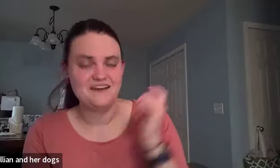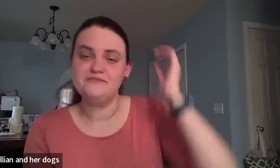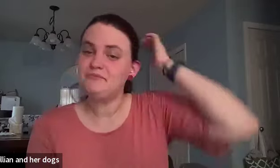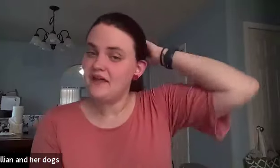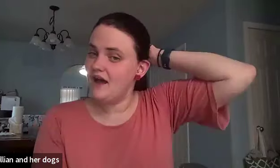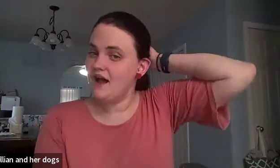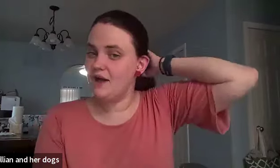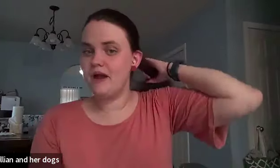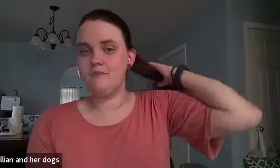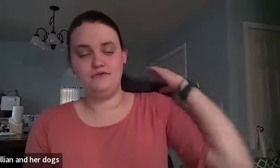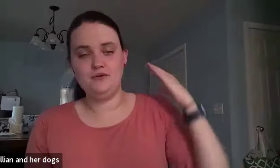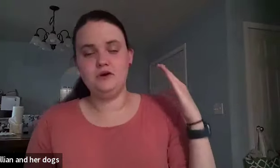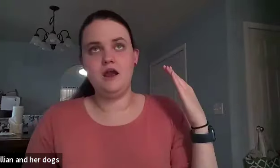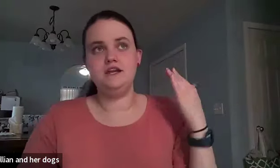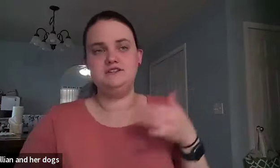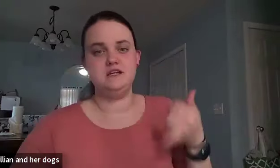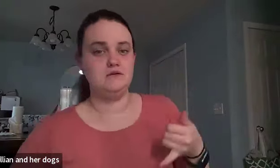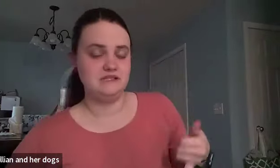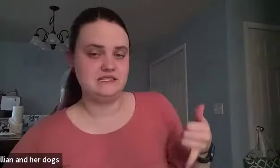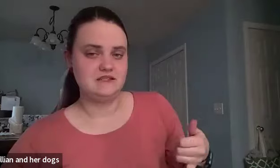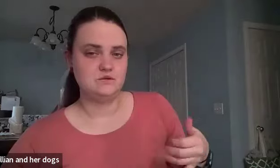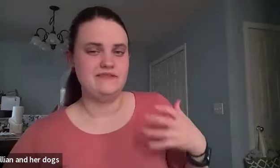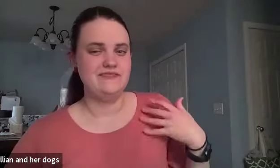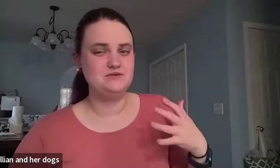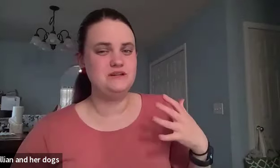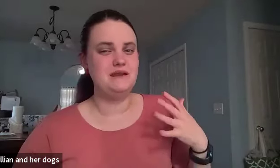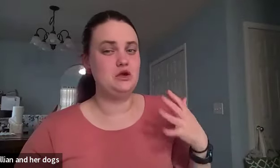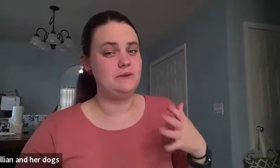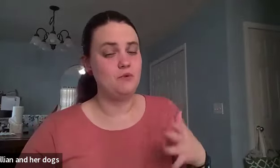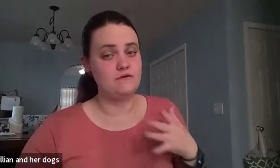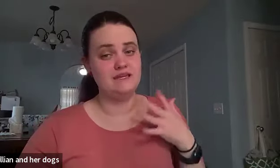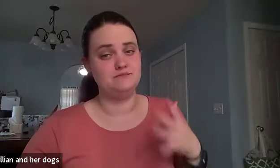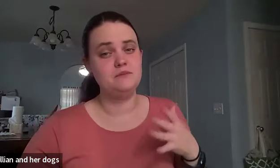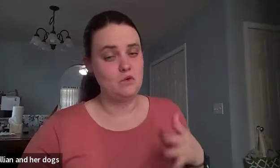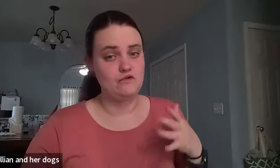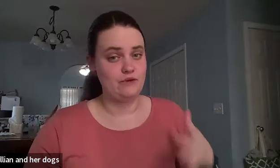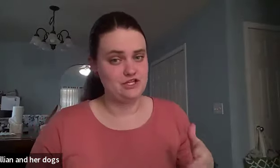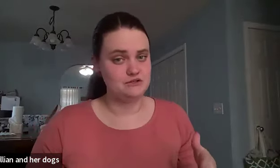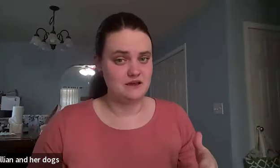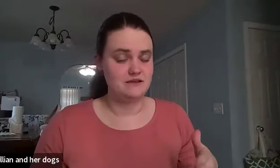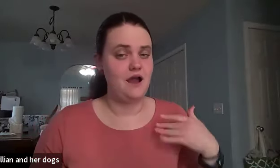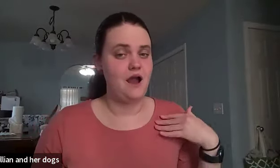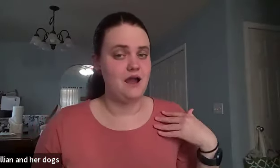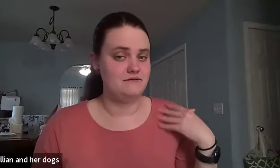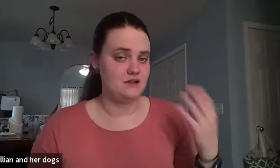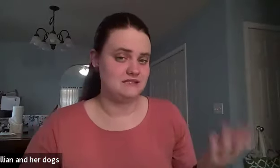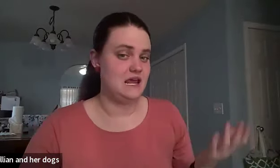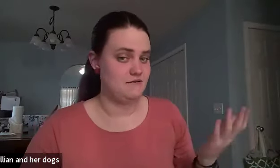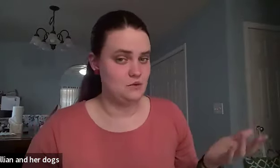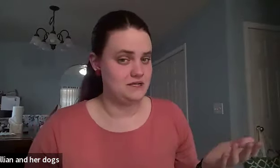enough, before I used to not really see this one. This one could be it's probably more of a regional sign. I have not seen everyone